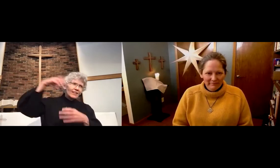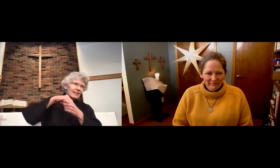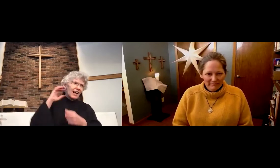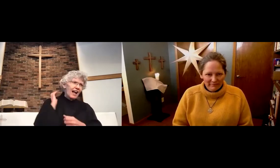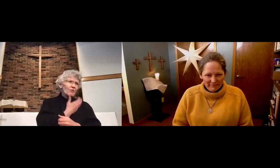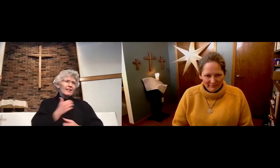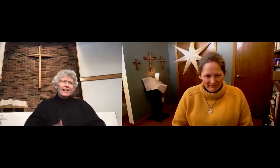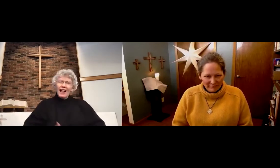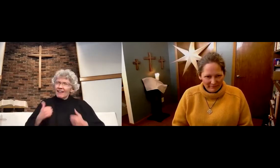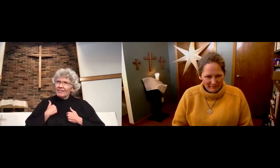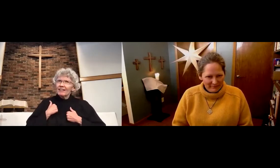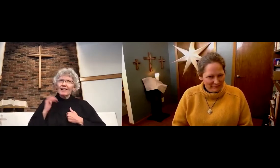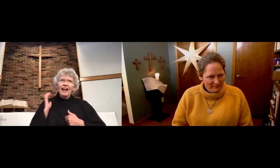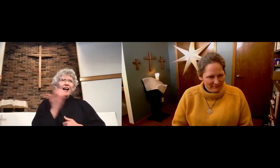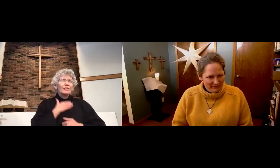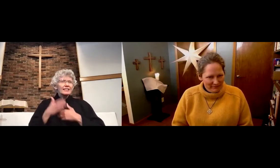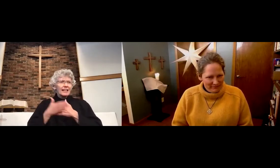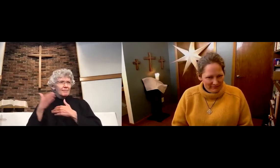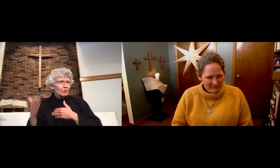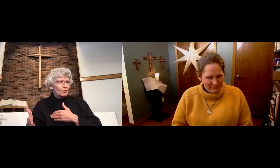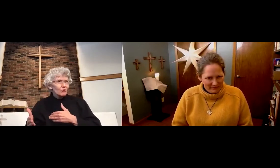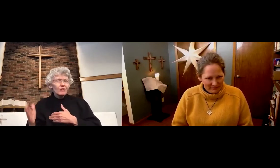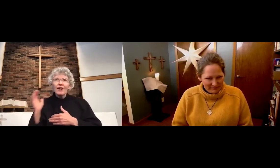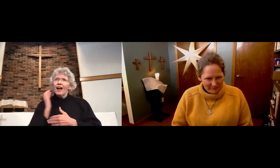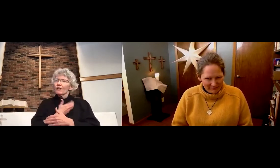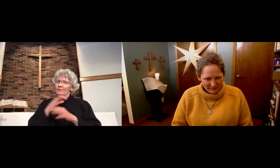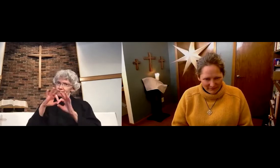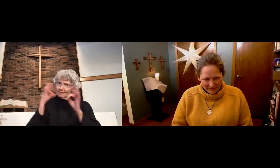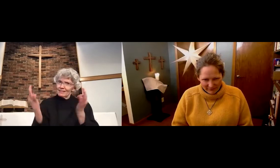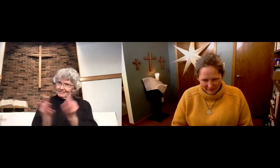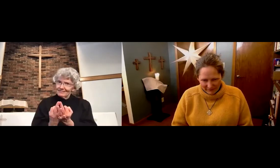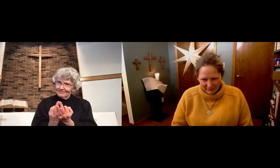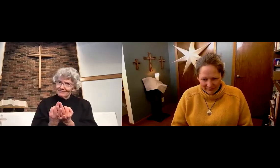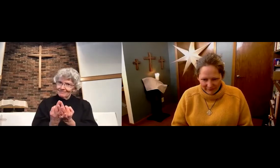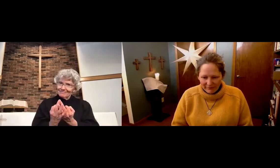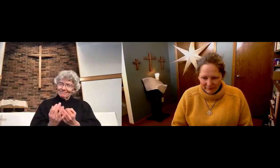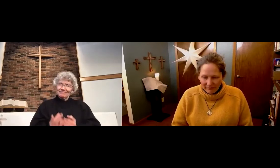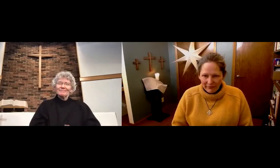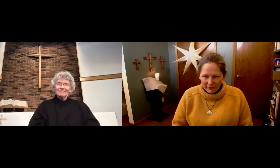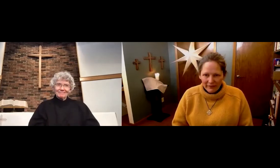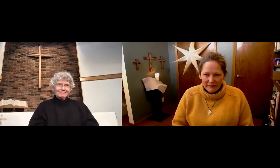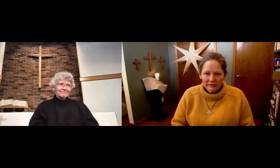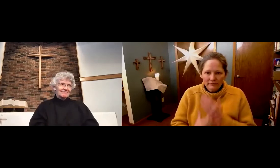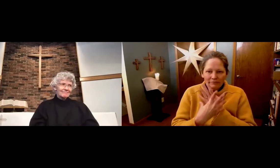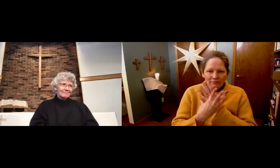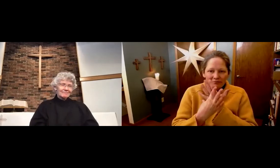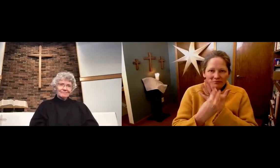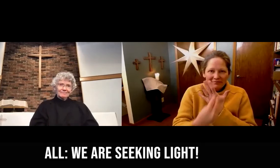Deacon Dorothy, in our own lives, our neighborhoods, our families,